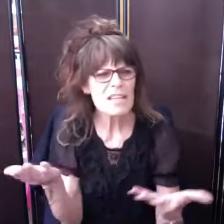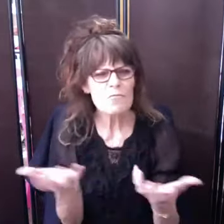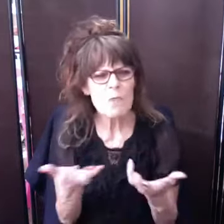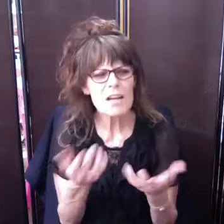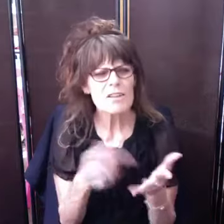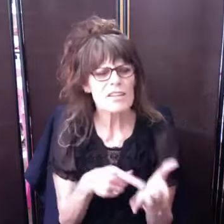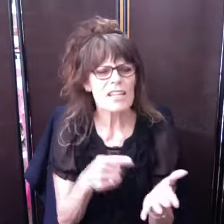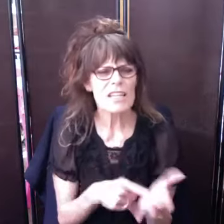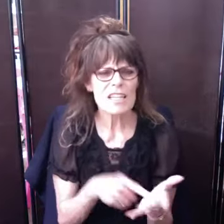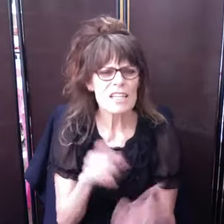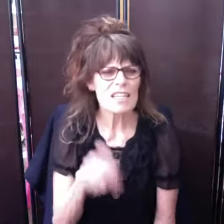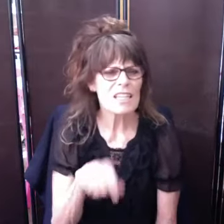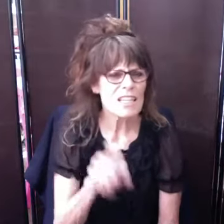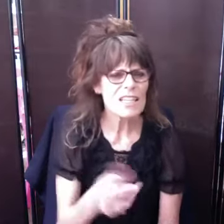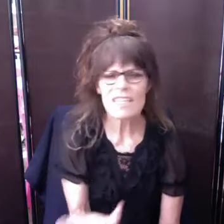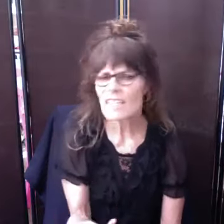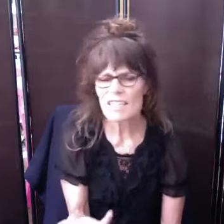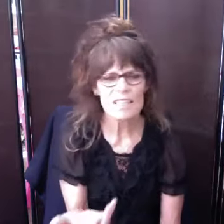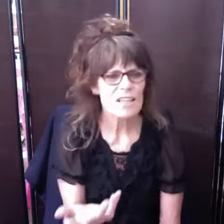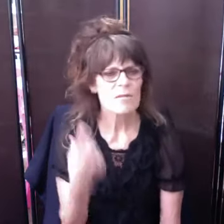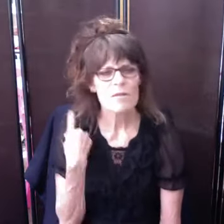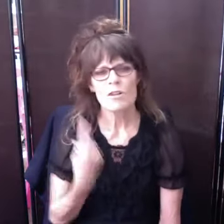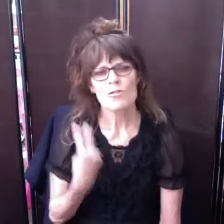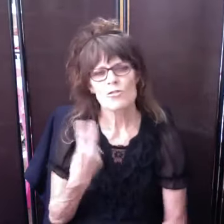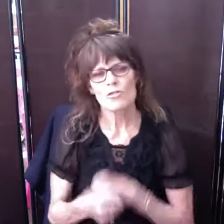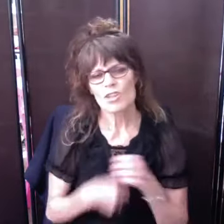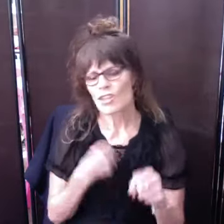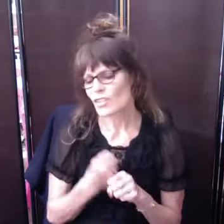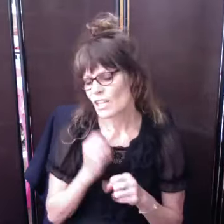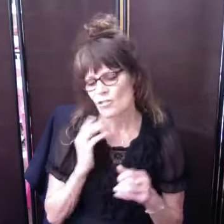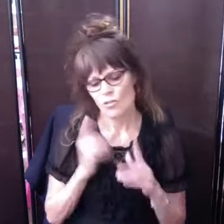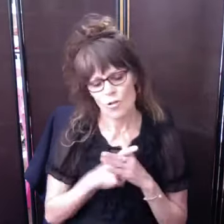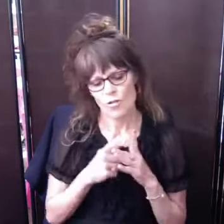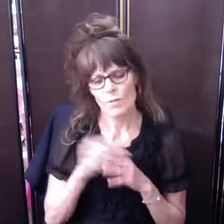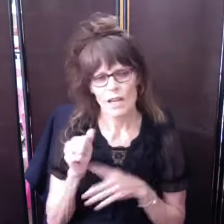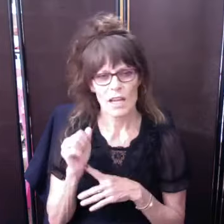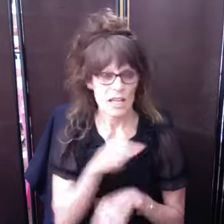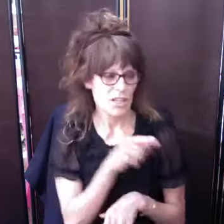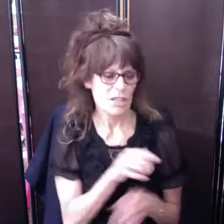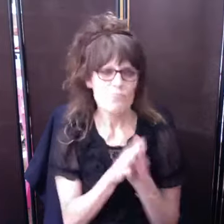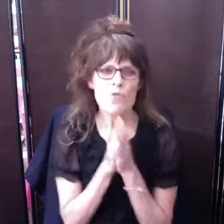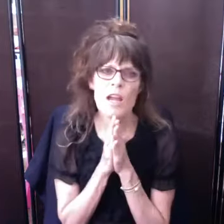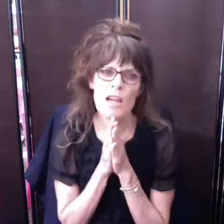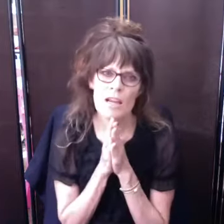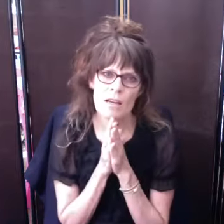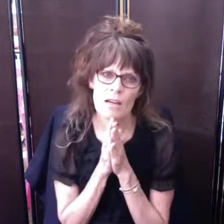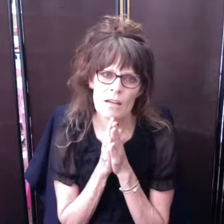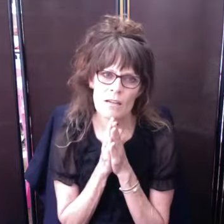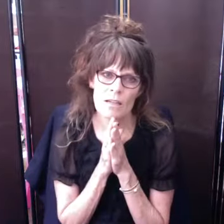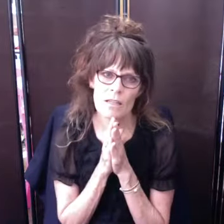welcome in her home for probably a year, maybe 2, before I came to Alcoholics Anonymous. You see, she was afraid of me. She wasn't afraid of me